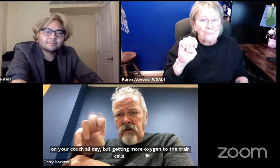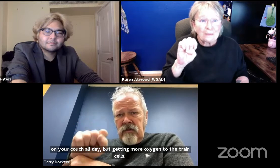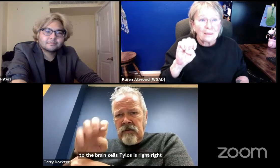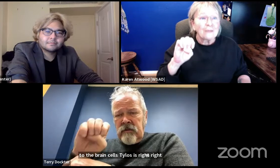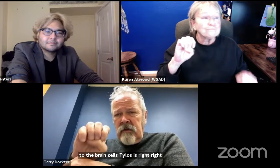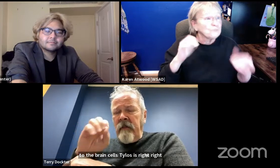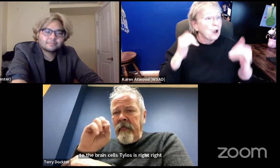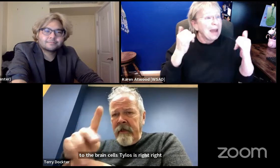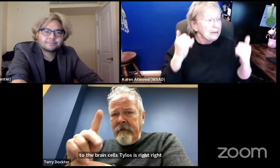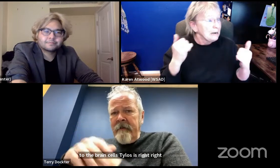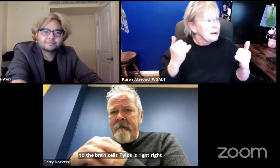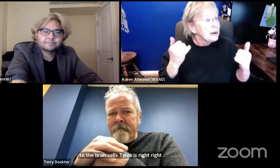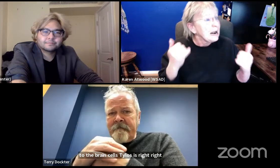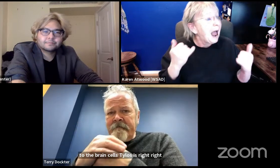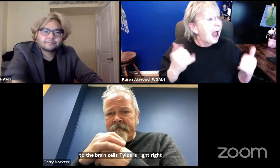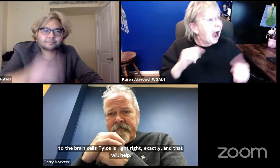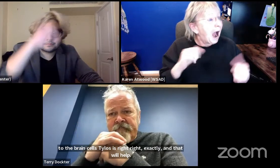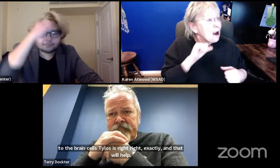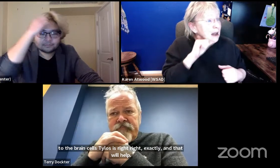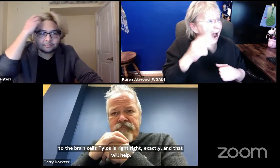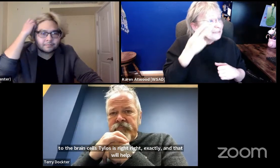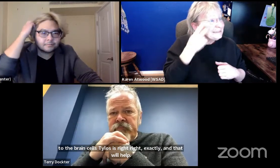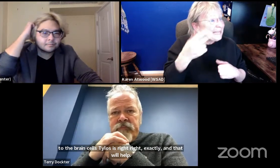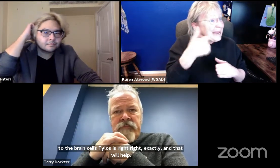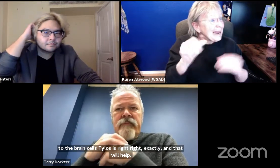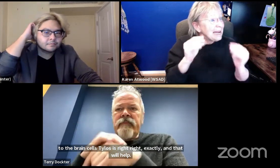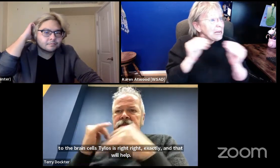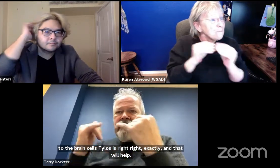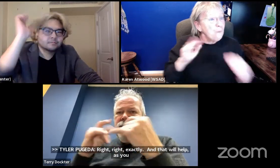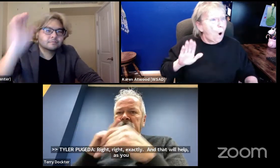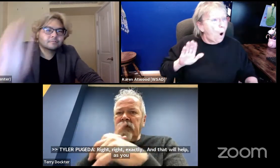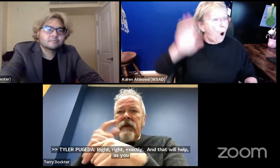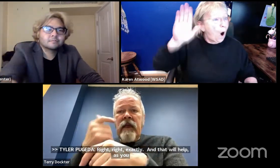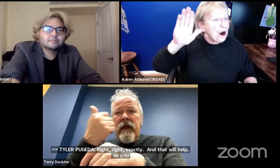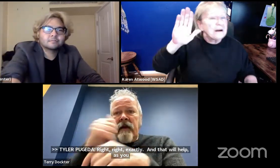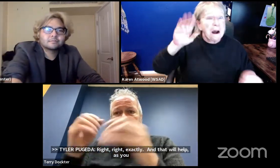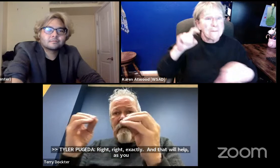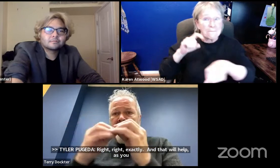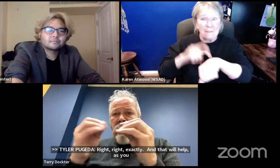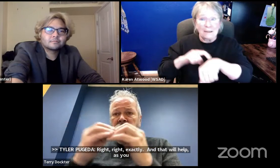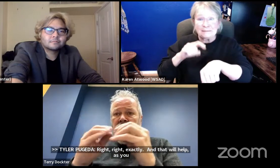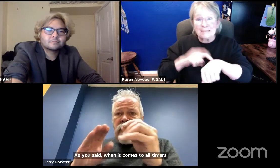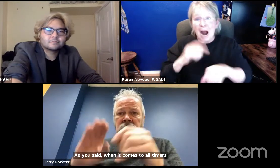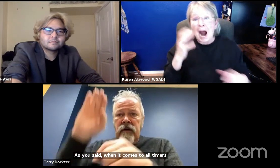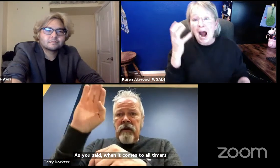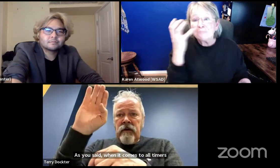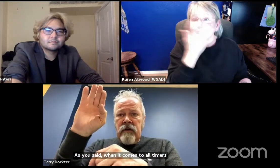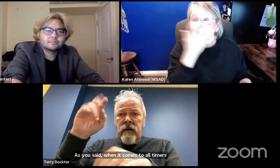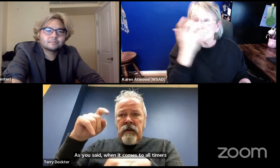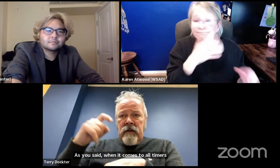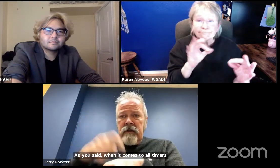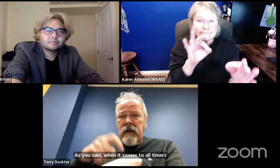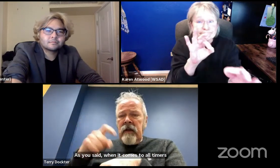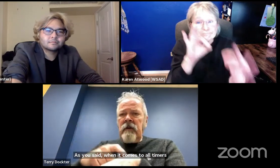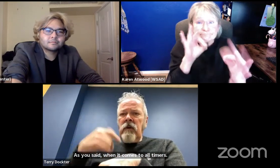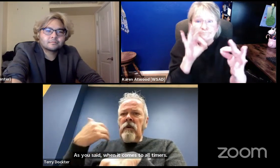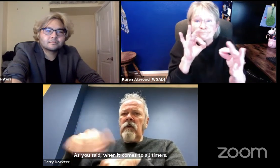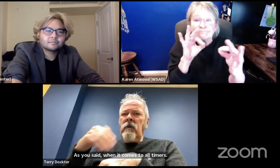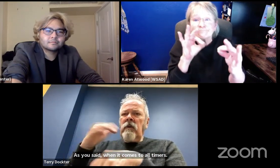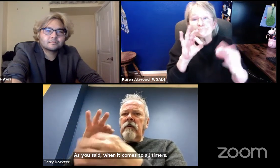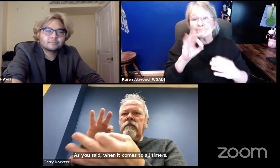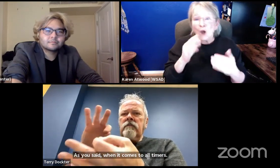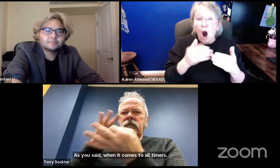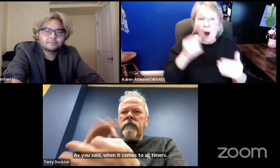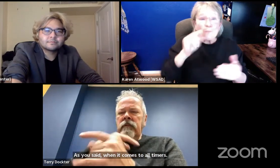some information to Jim House, who's going to keep data records for us. Okay, seeing no more